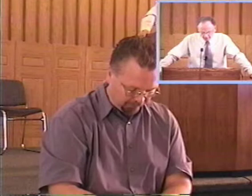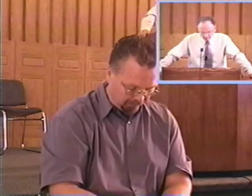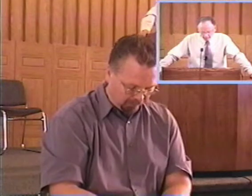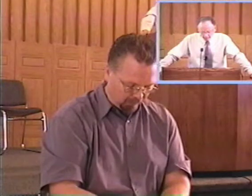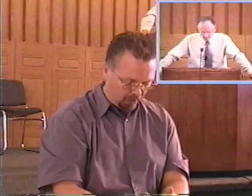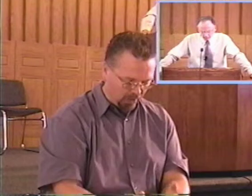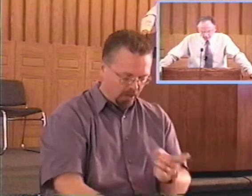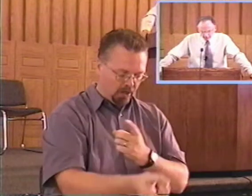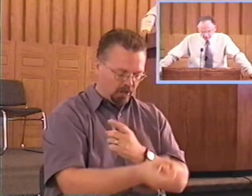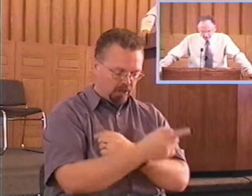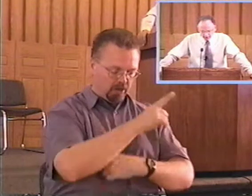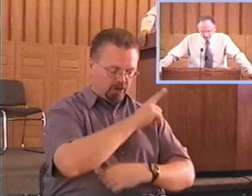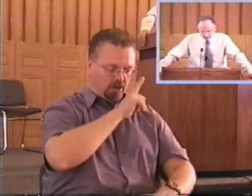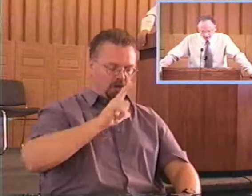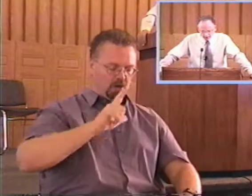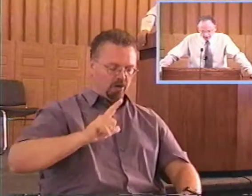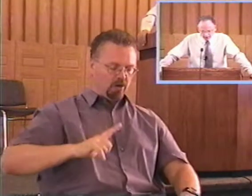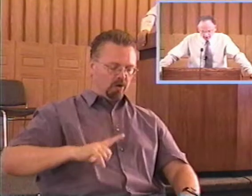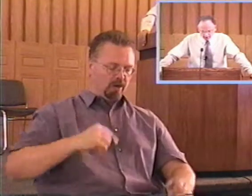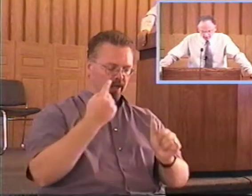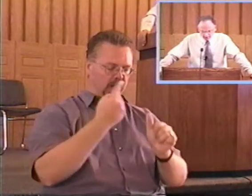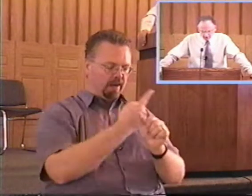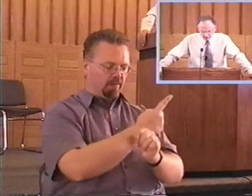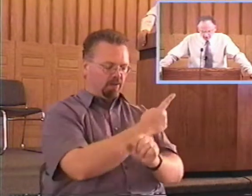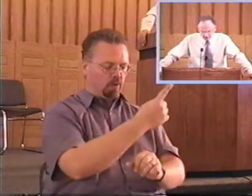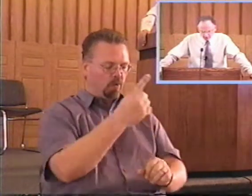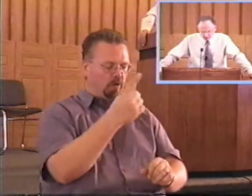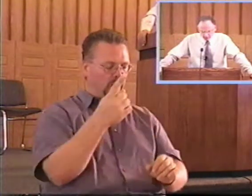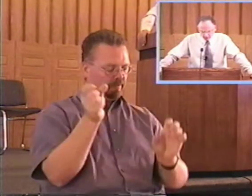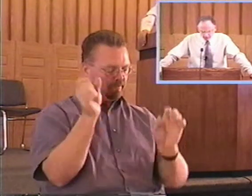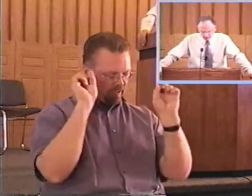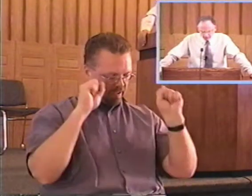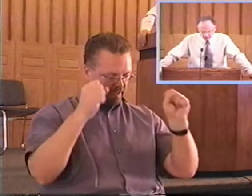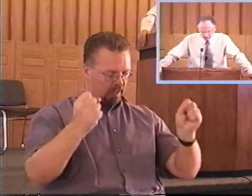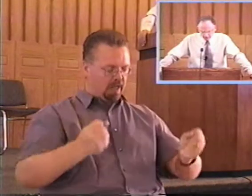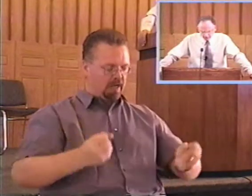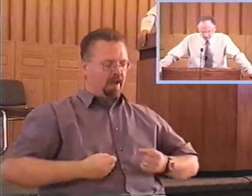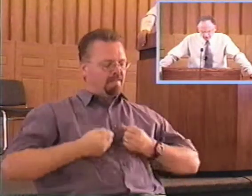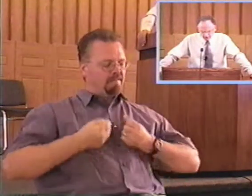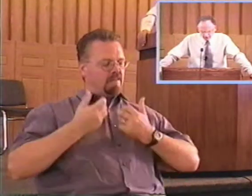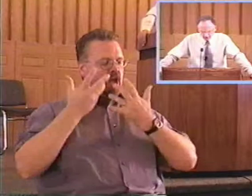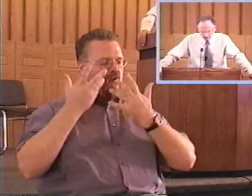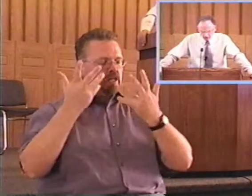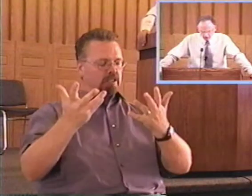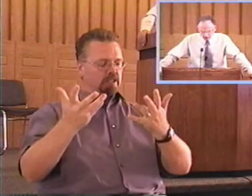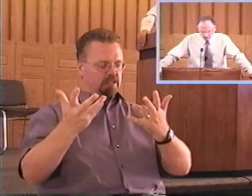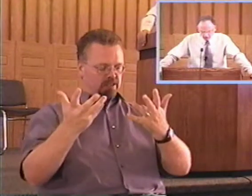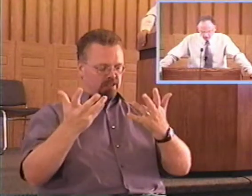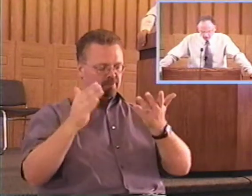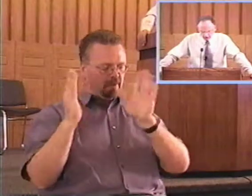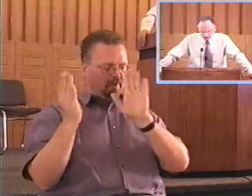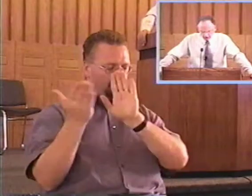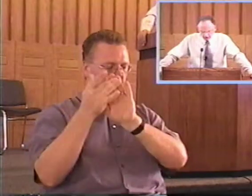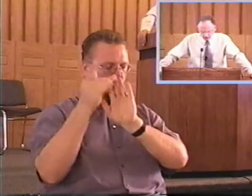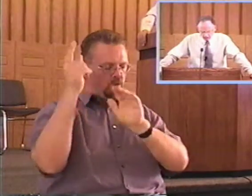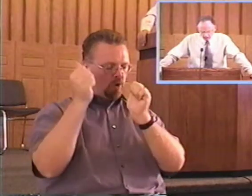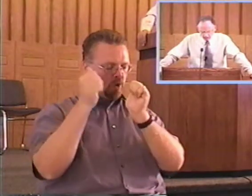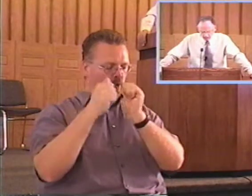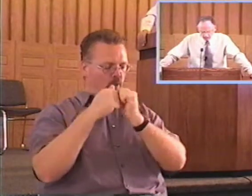Dear Lord, every single one of us here can confess before you with fear and